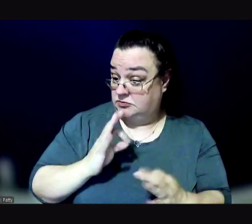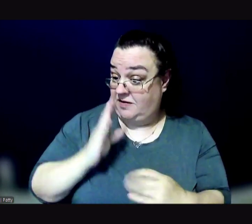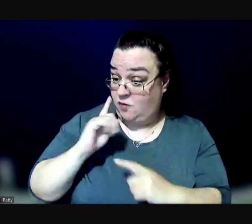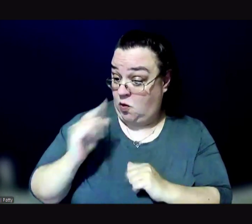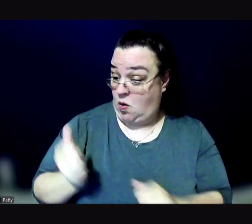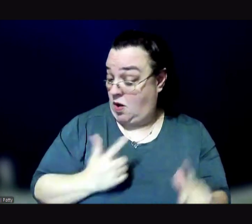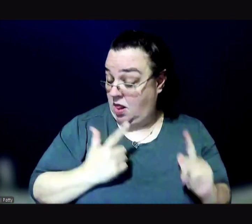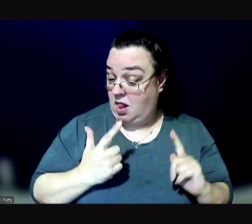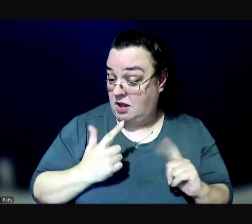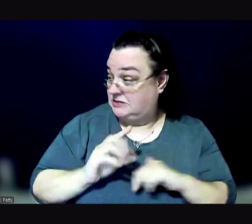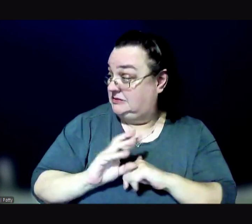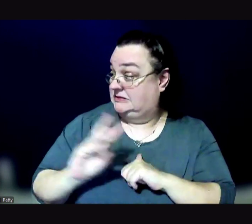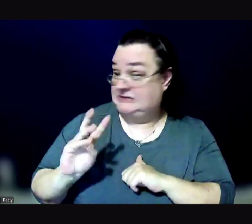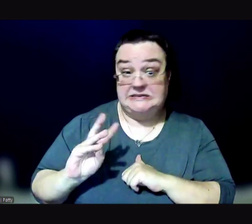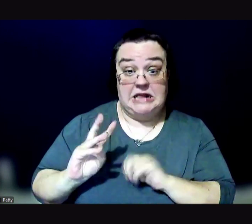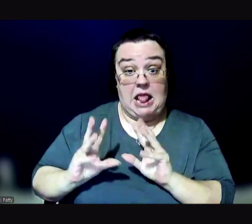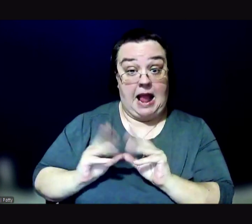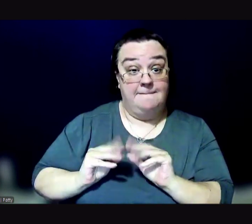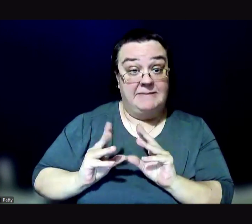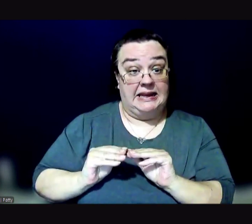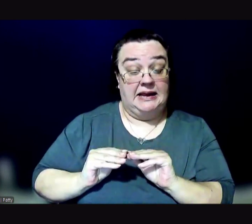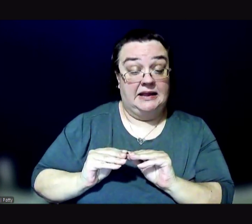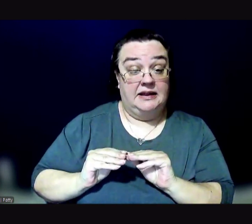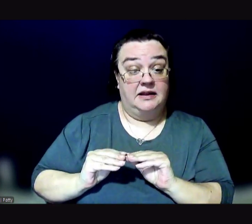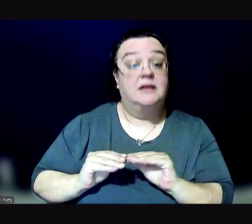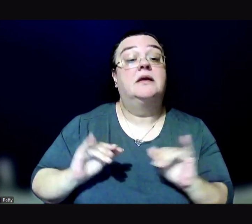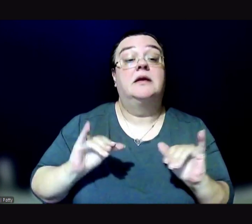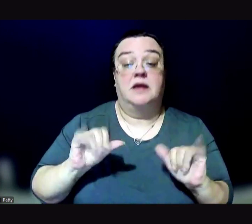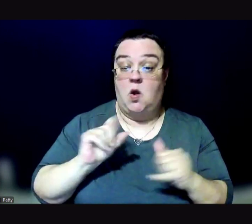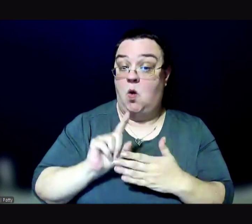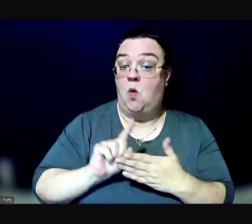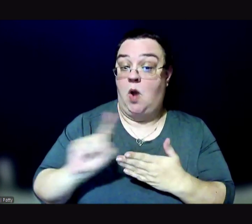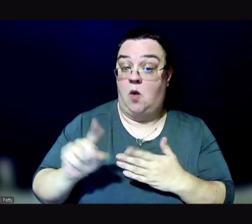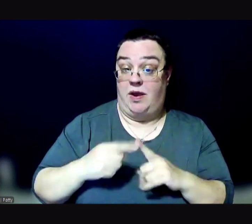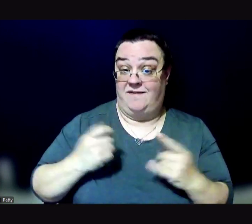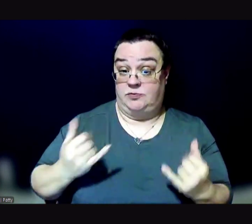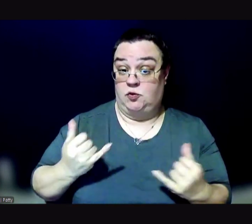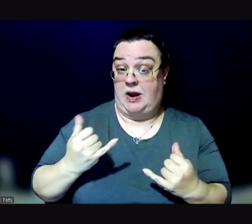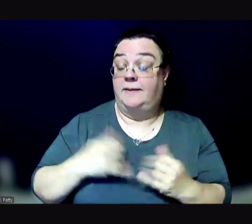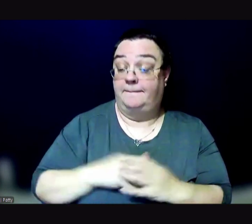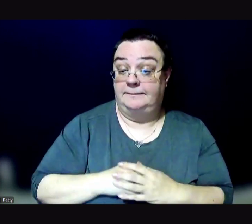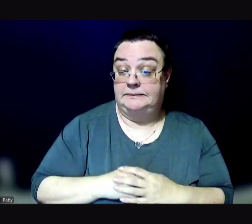It's a 6 o'clock meeting, a week from tonight.